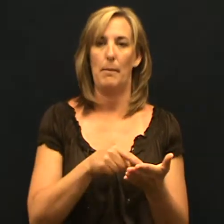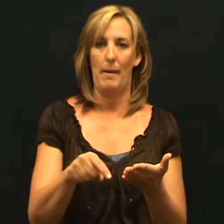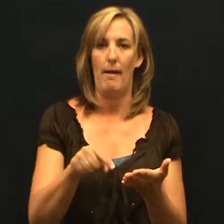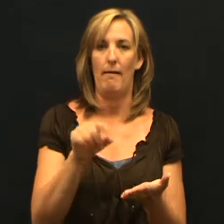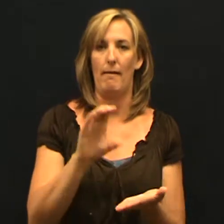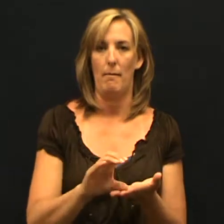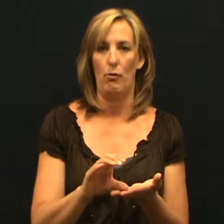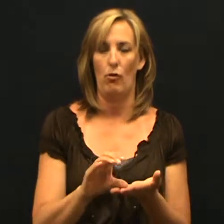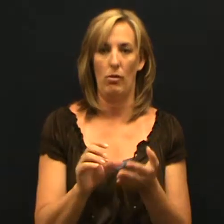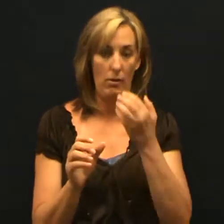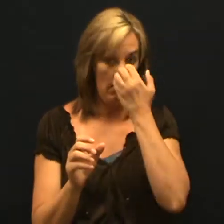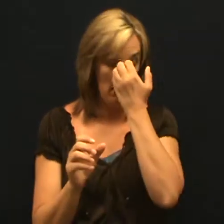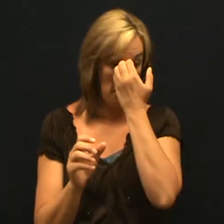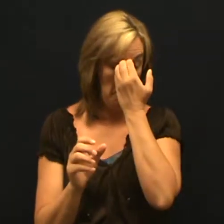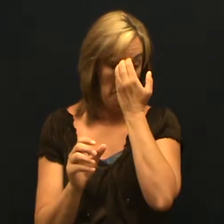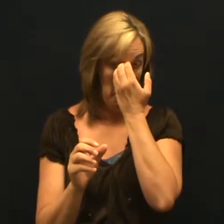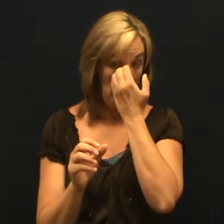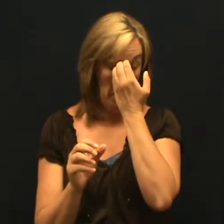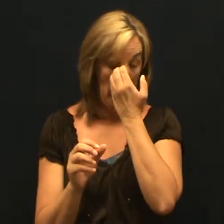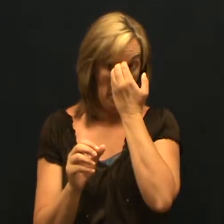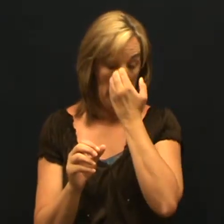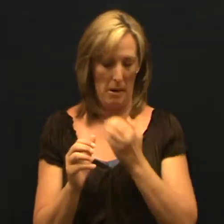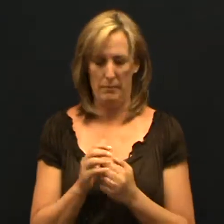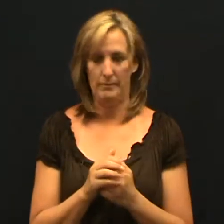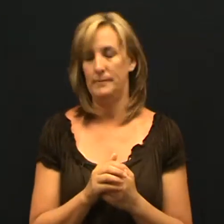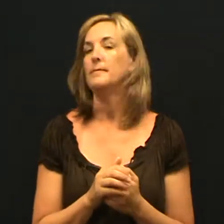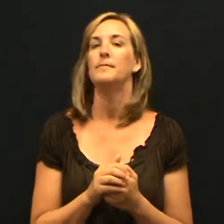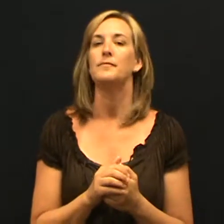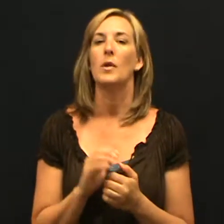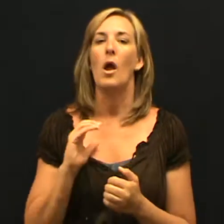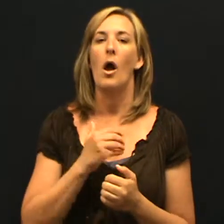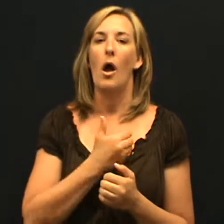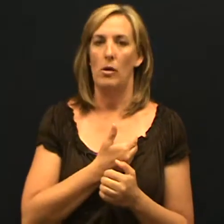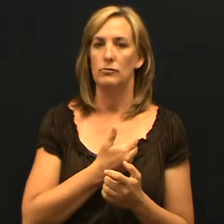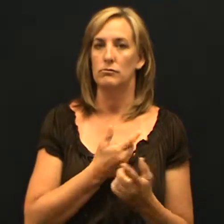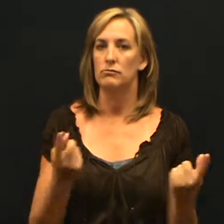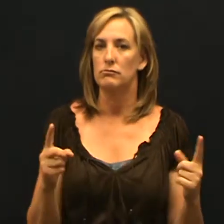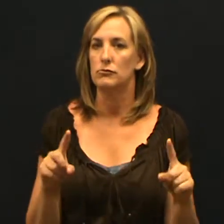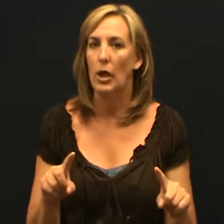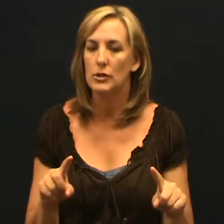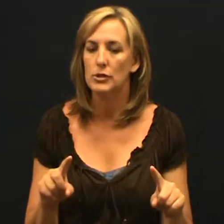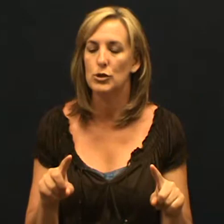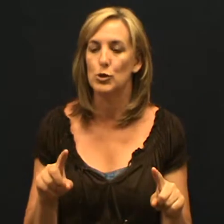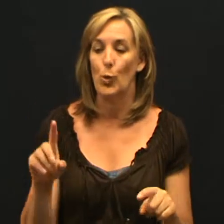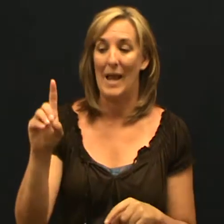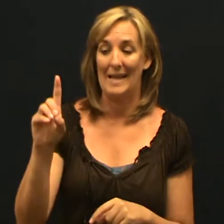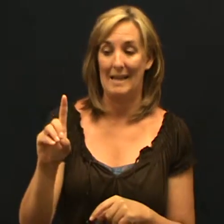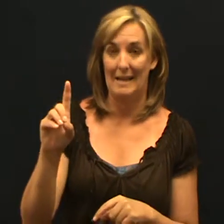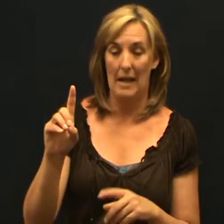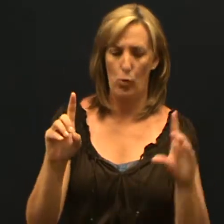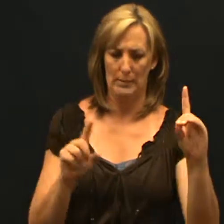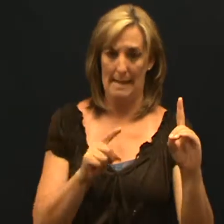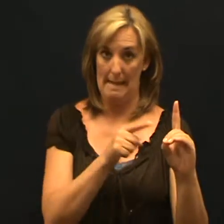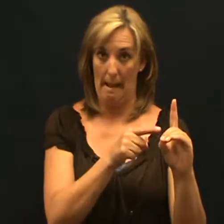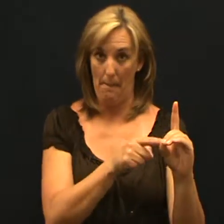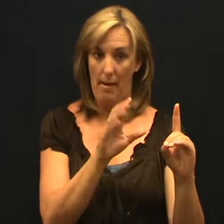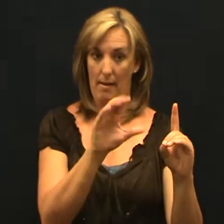again, our transaction is to debit cash for the proceeds of that reissuance for